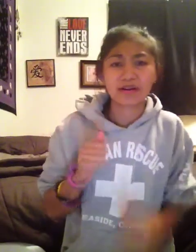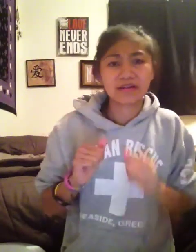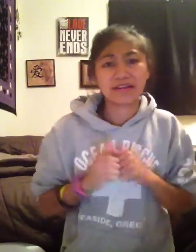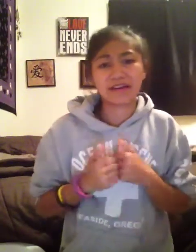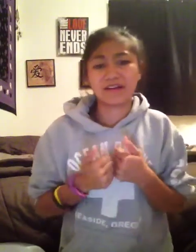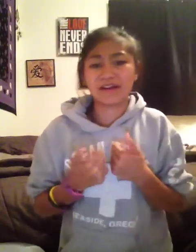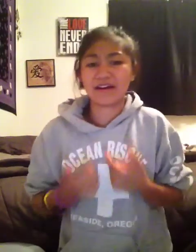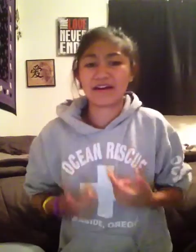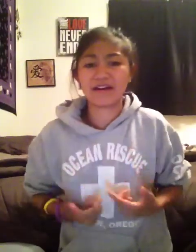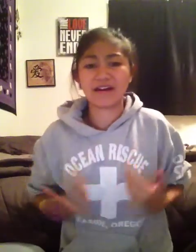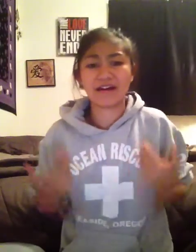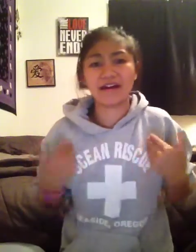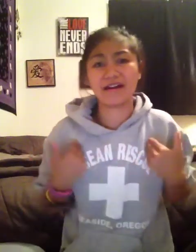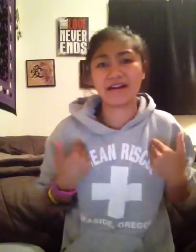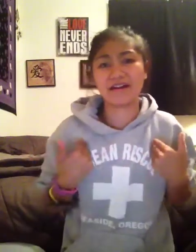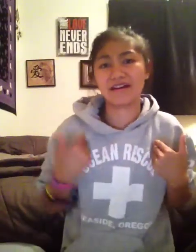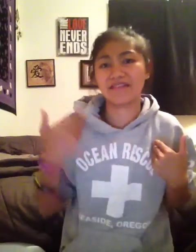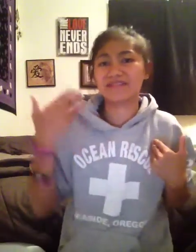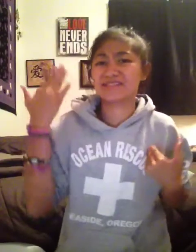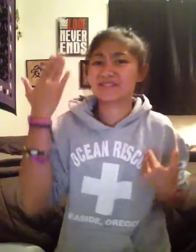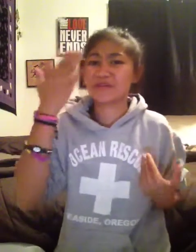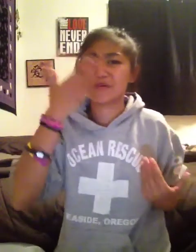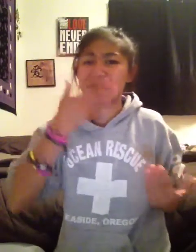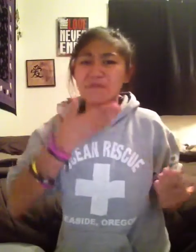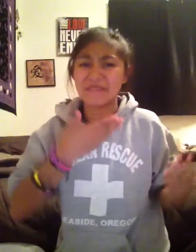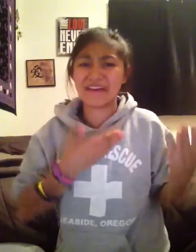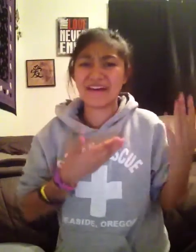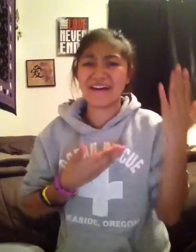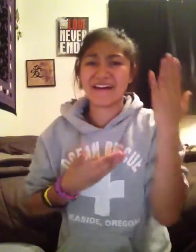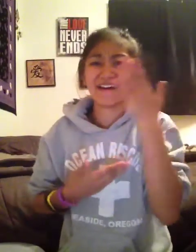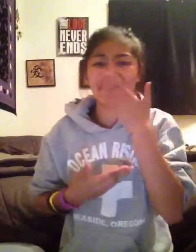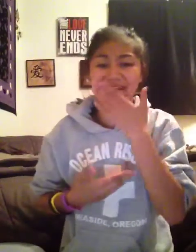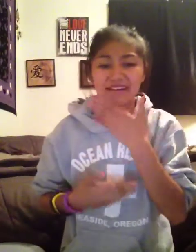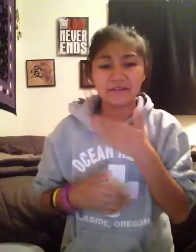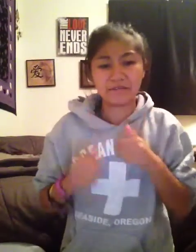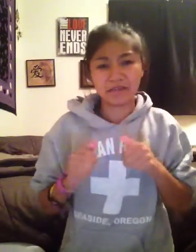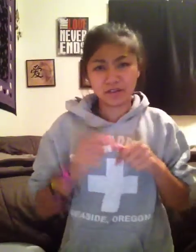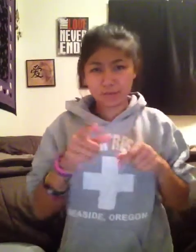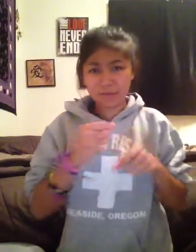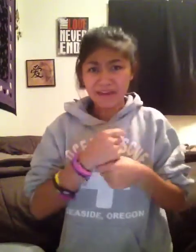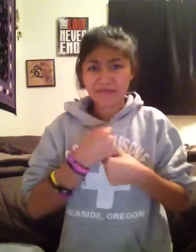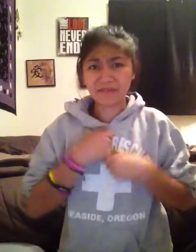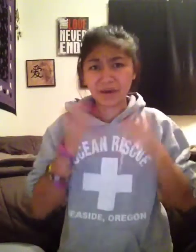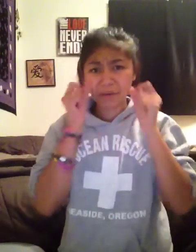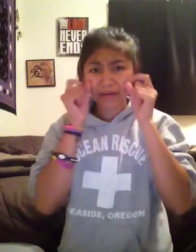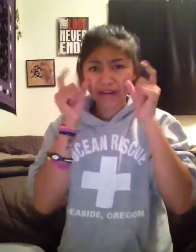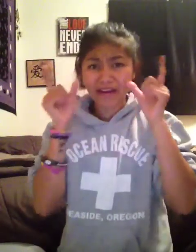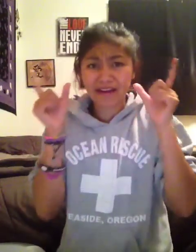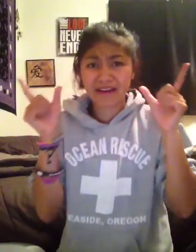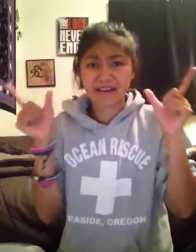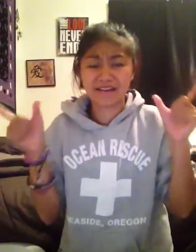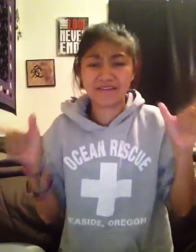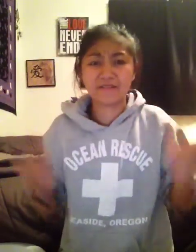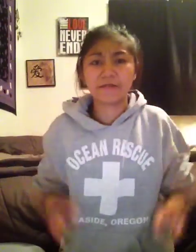How could I have been so blind? You opened up my